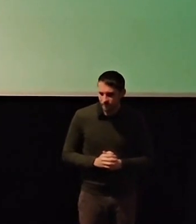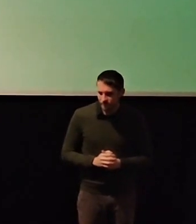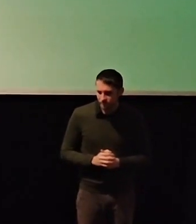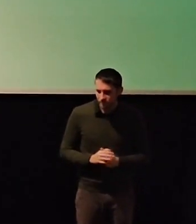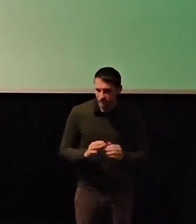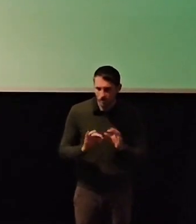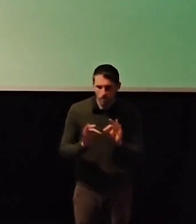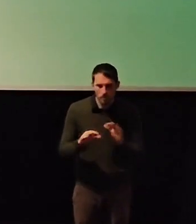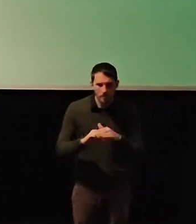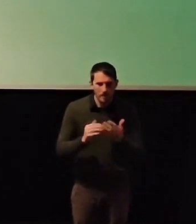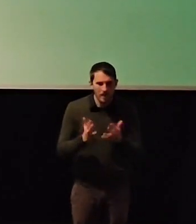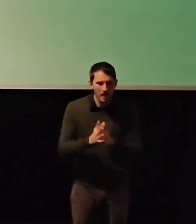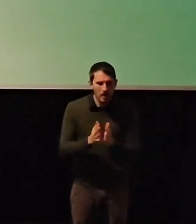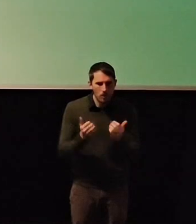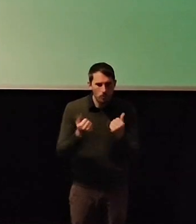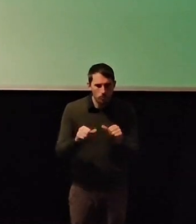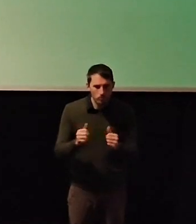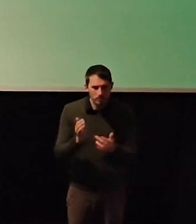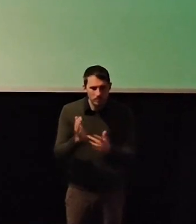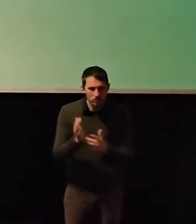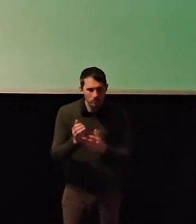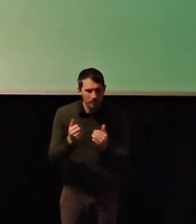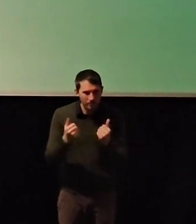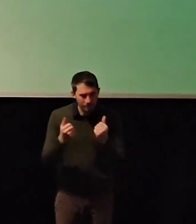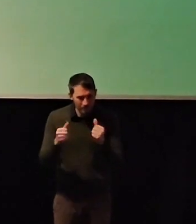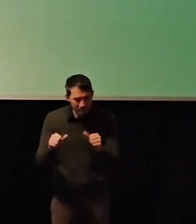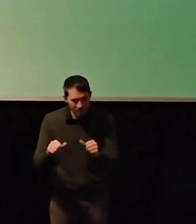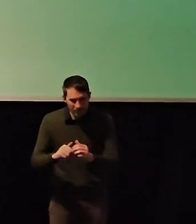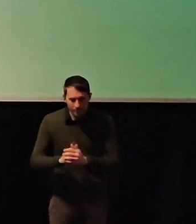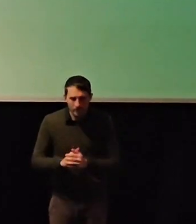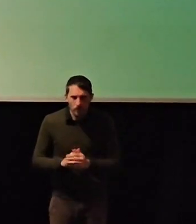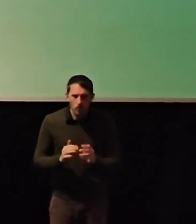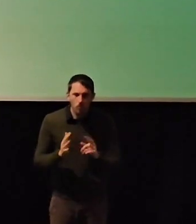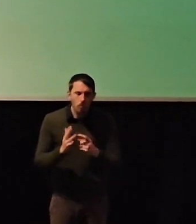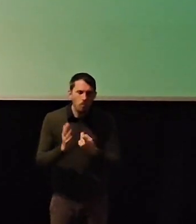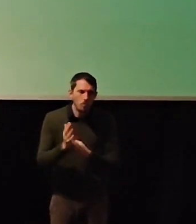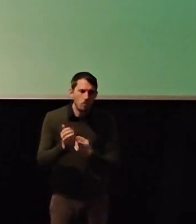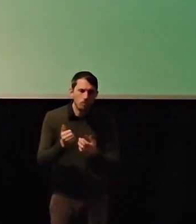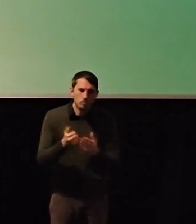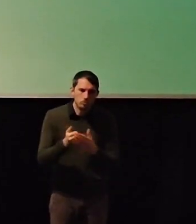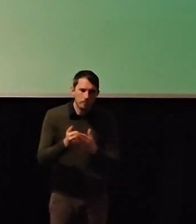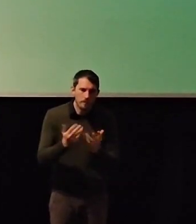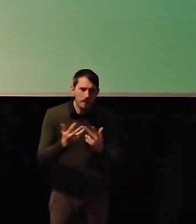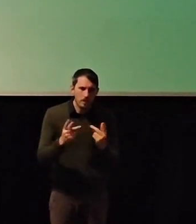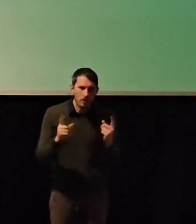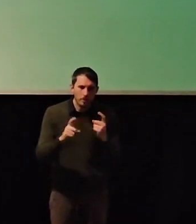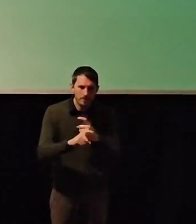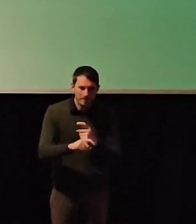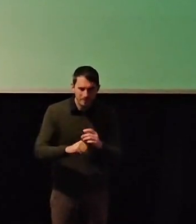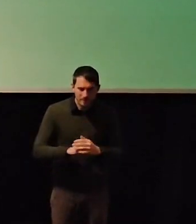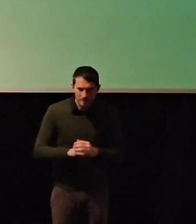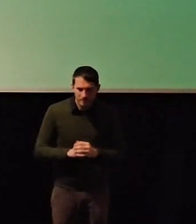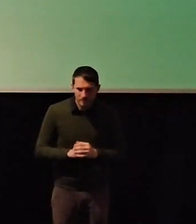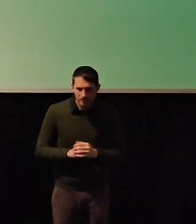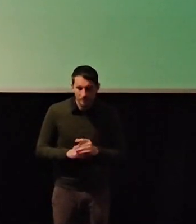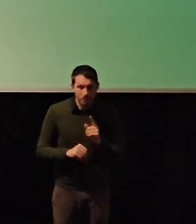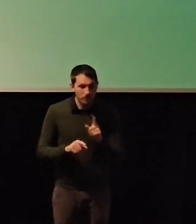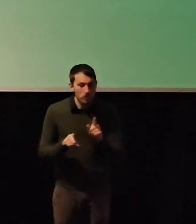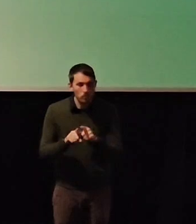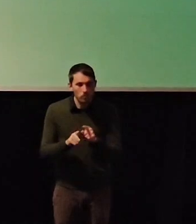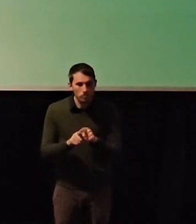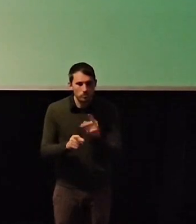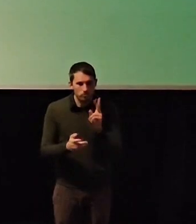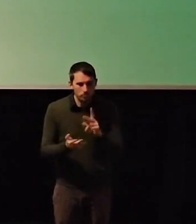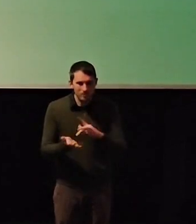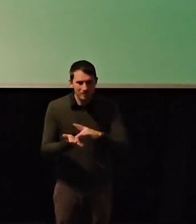use technologies effectively or try to solve all the complexities that they bring, but to actually recenter